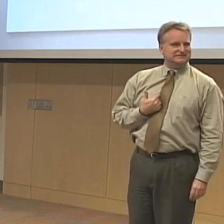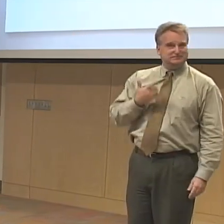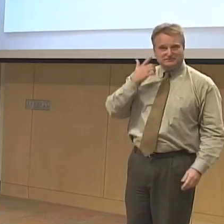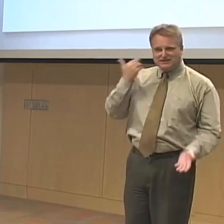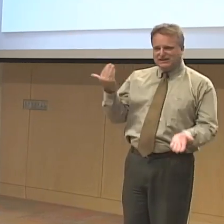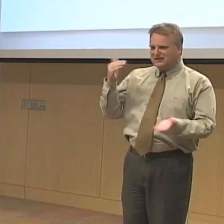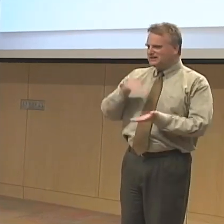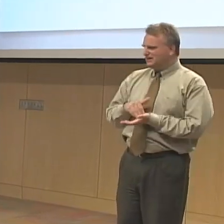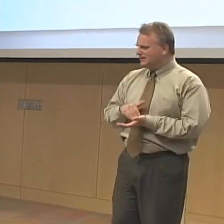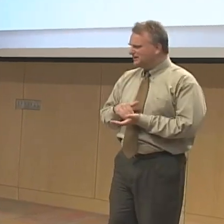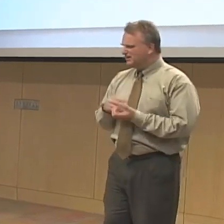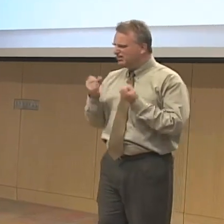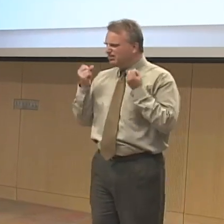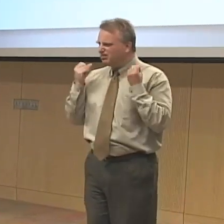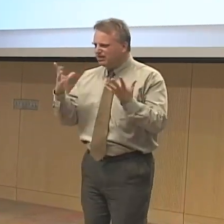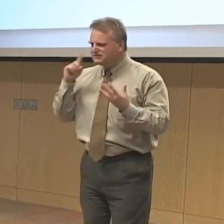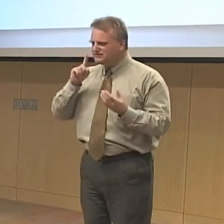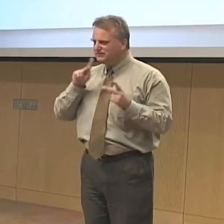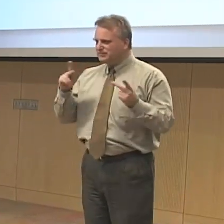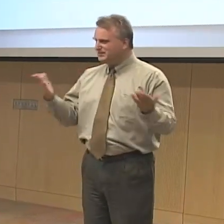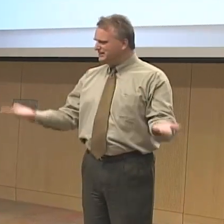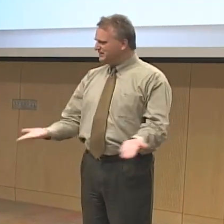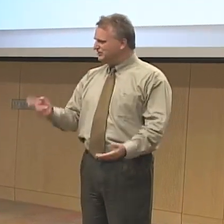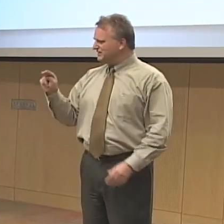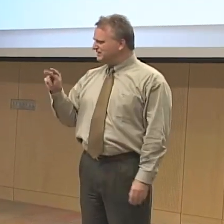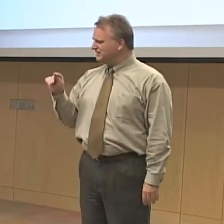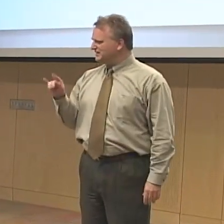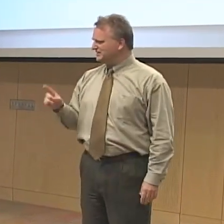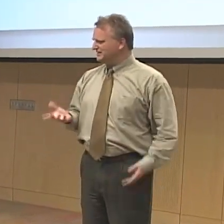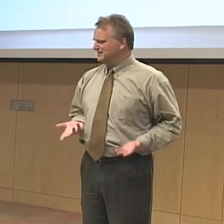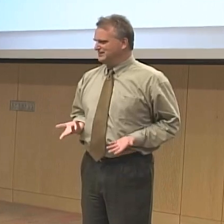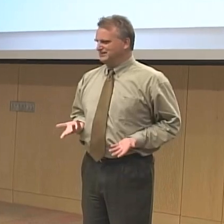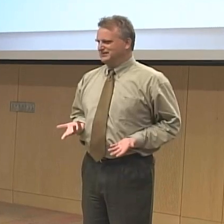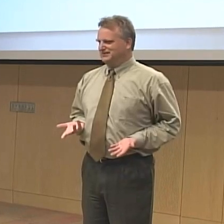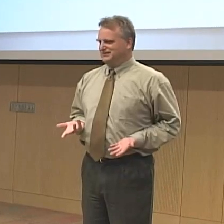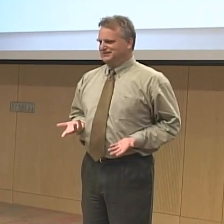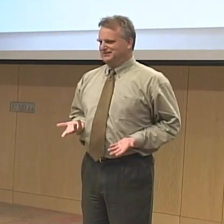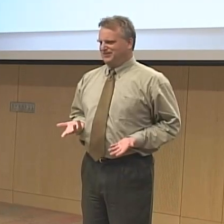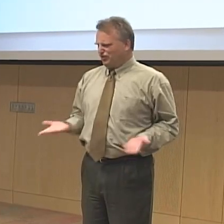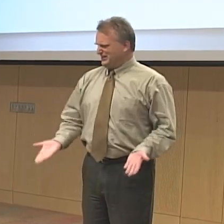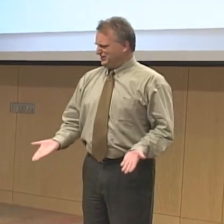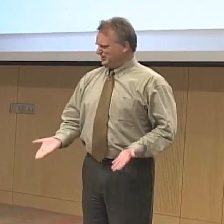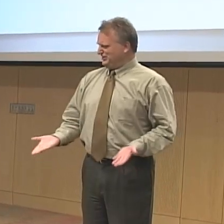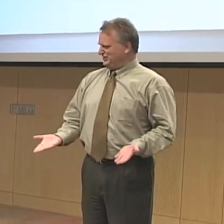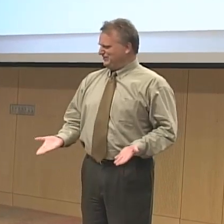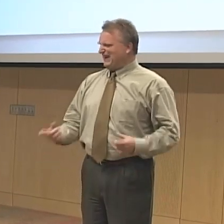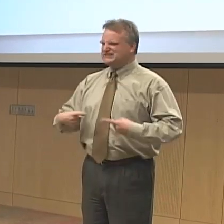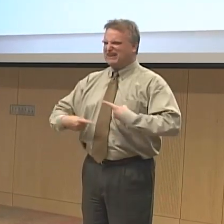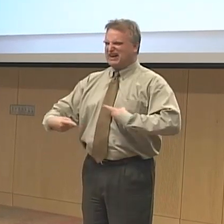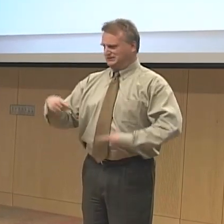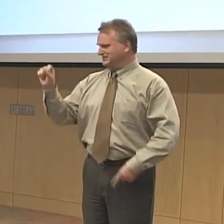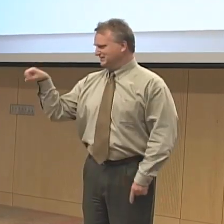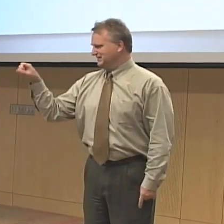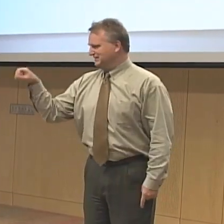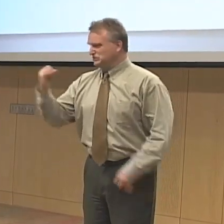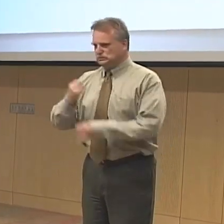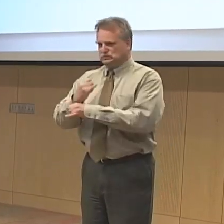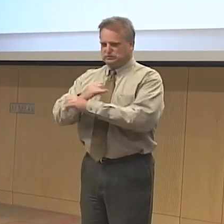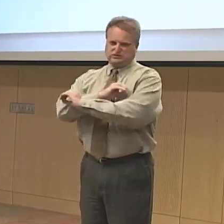because, again, a lot of deaf people are here at NTID. They are here. Yes, signing with exaggerated mouth movements,